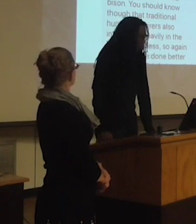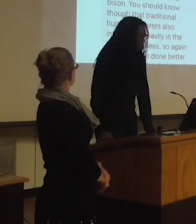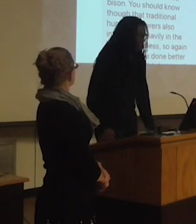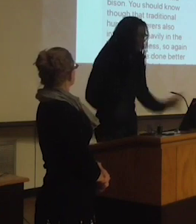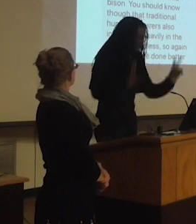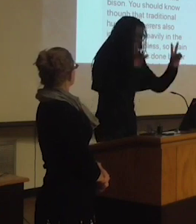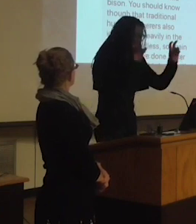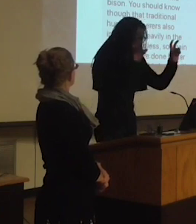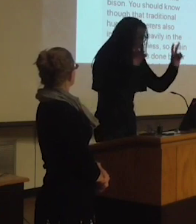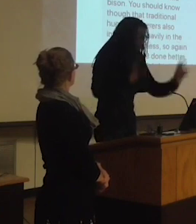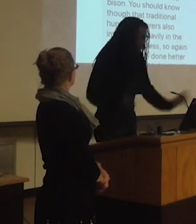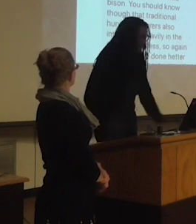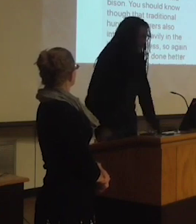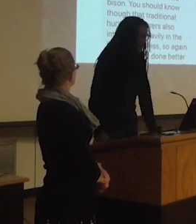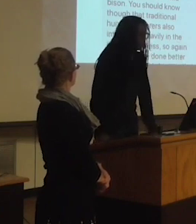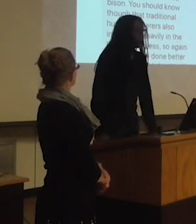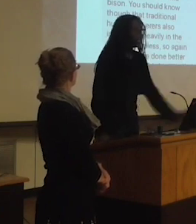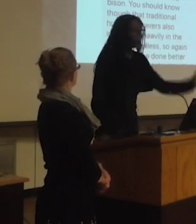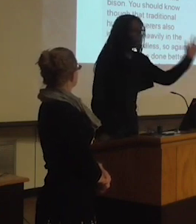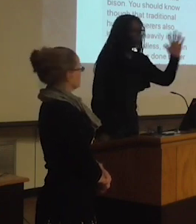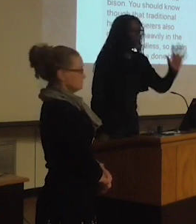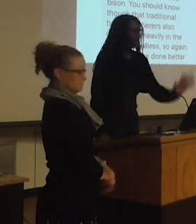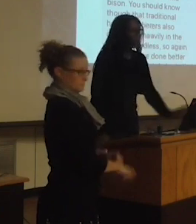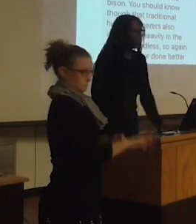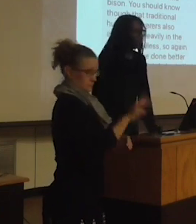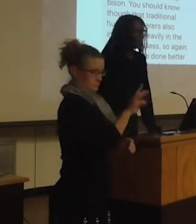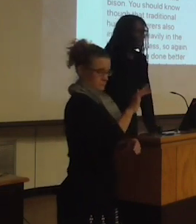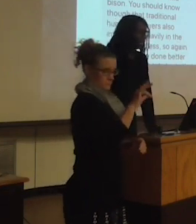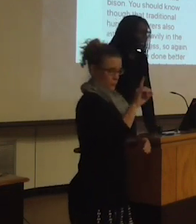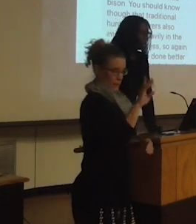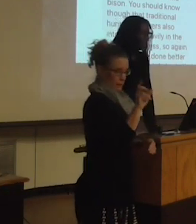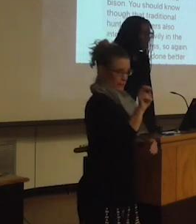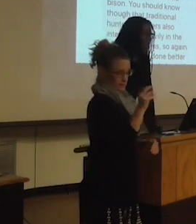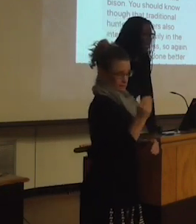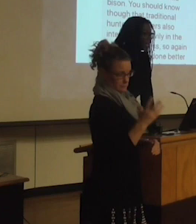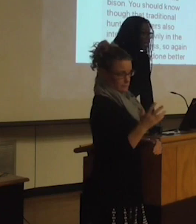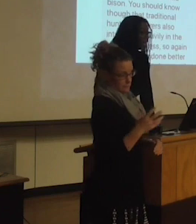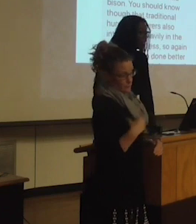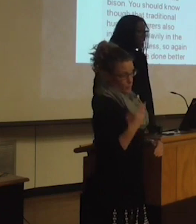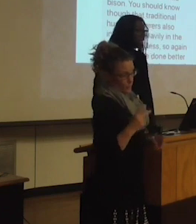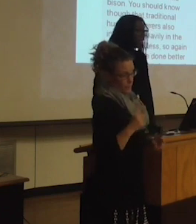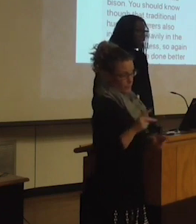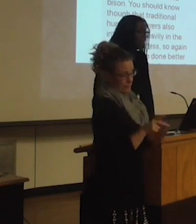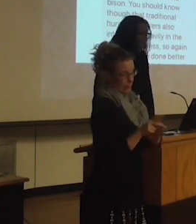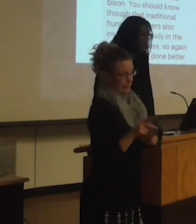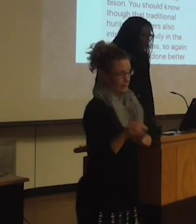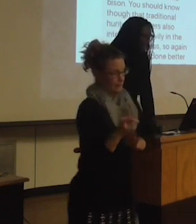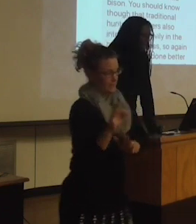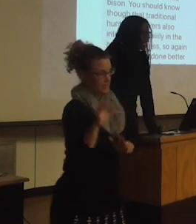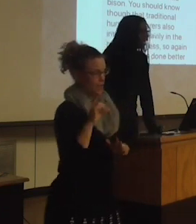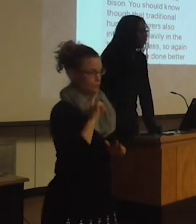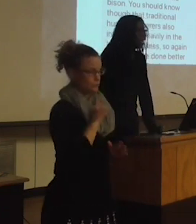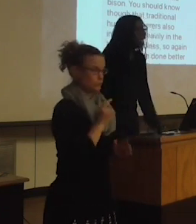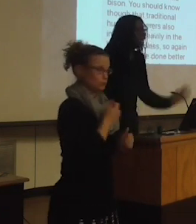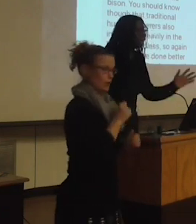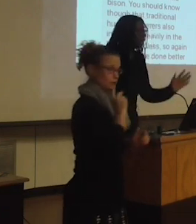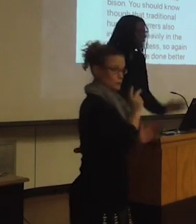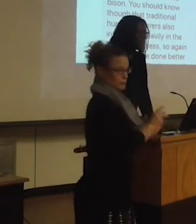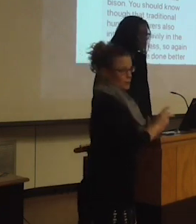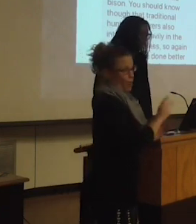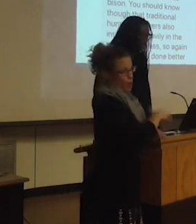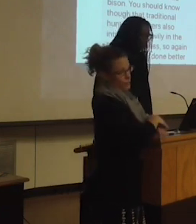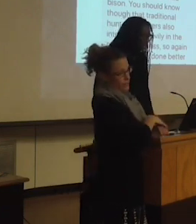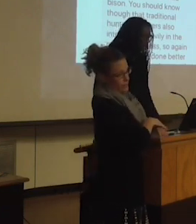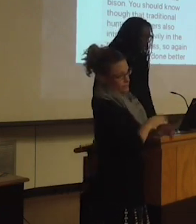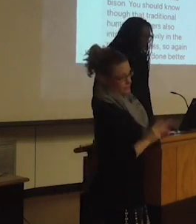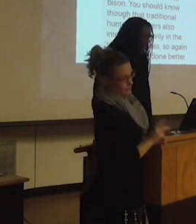in favor of bringing back the wild bison, which, by the way, white people had decimated in the 1800s in their quest to actually eliminate the